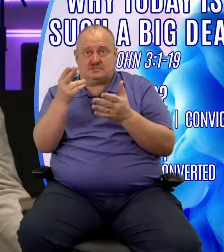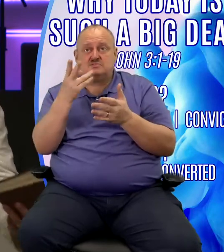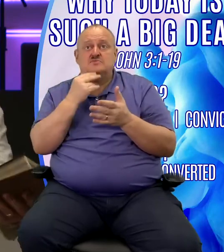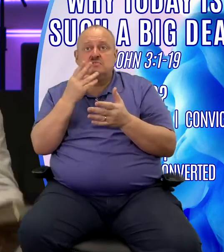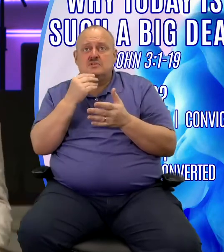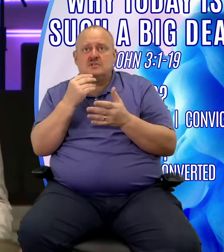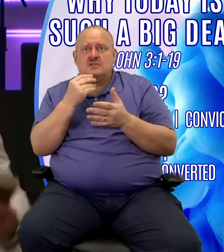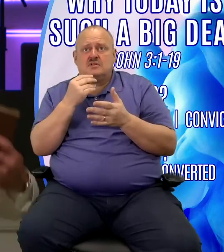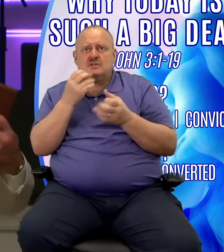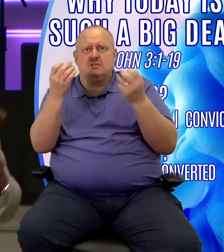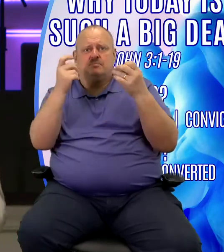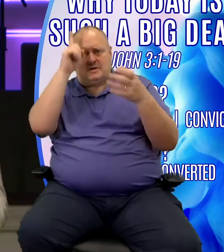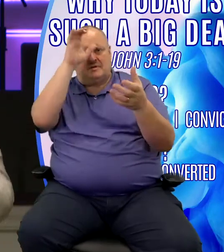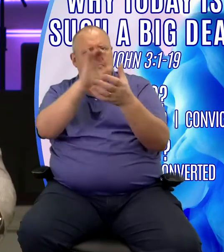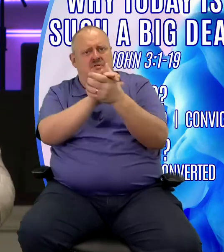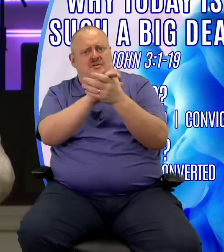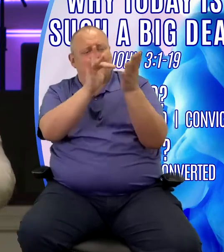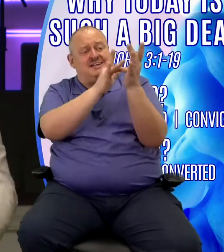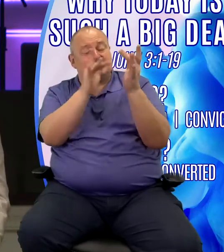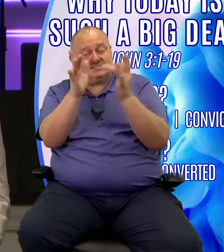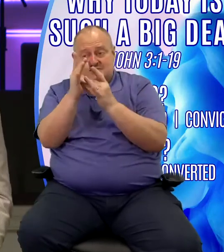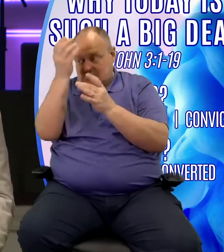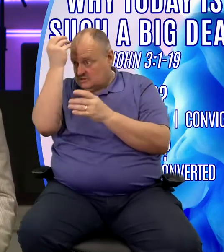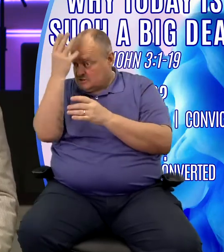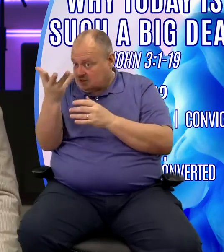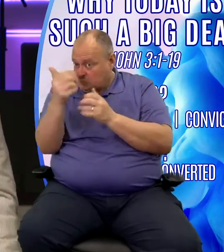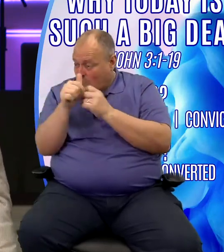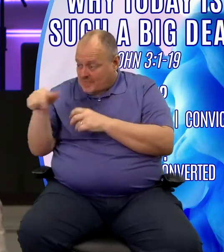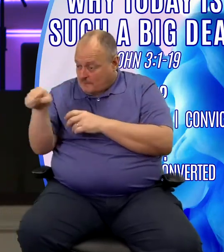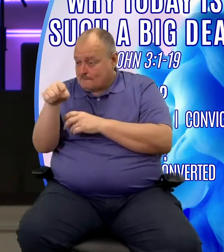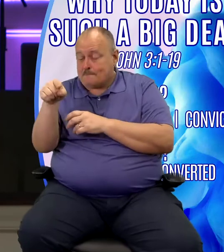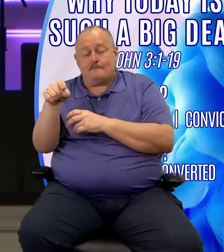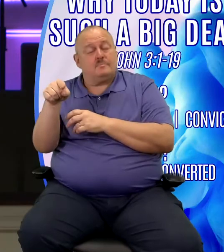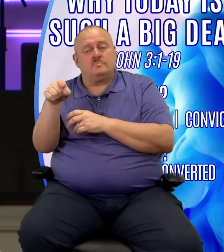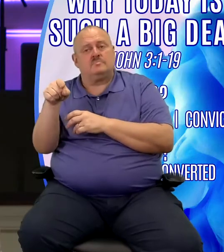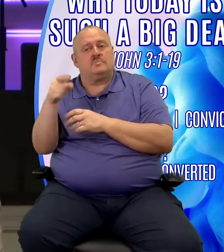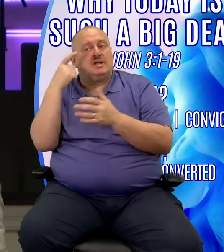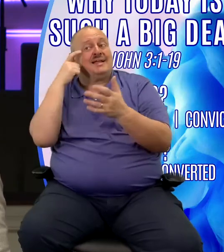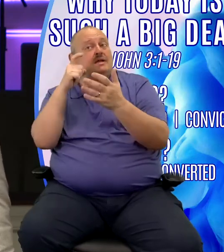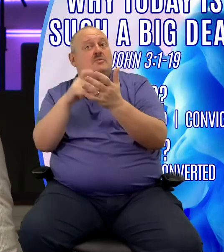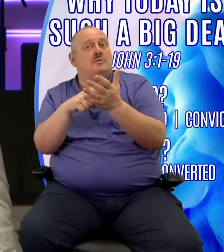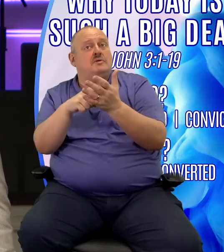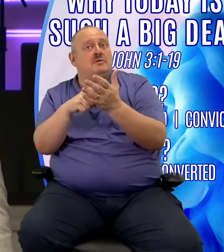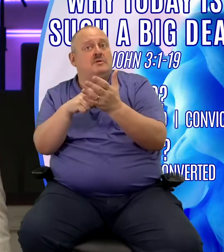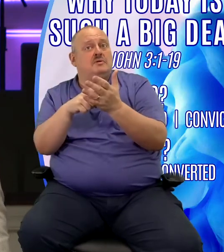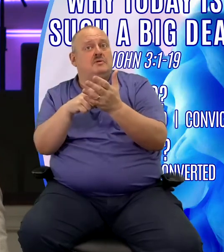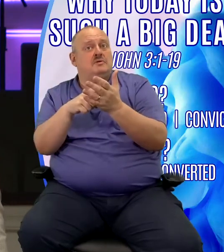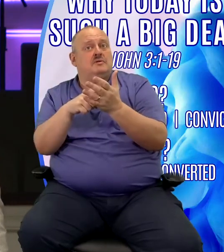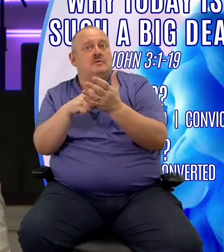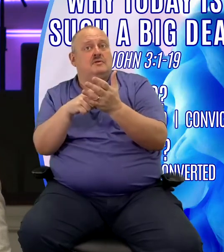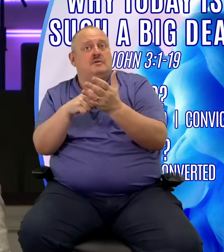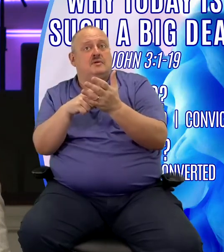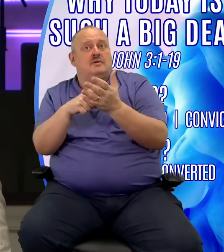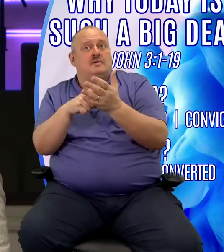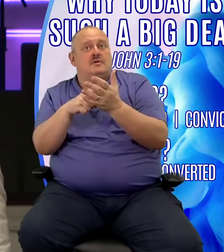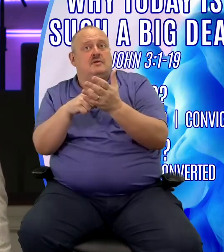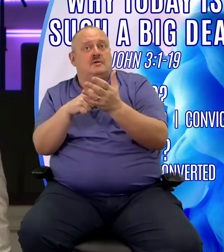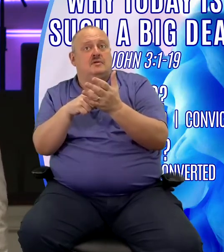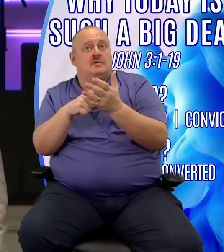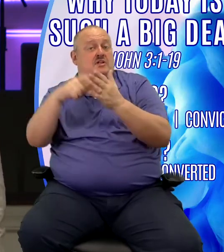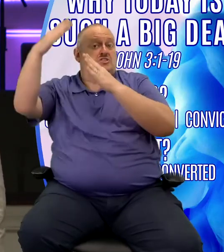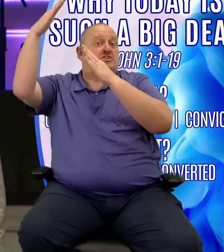And many have believed that what Jesus was sharing with him is that he recognized that he was, shall we say, the